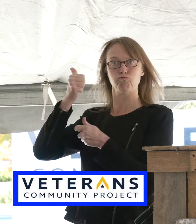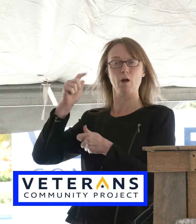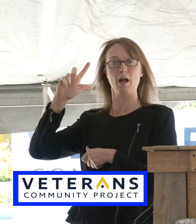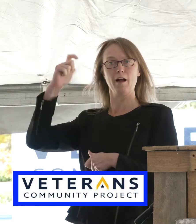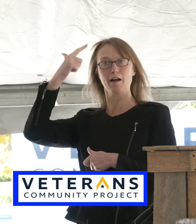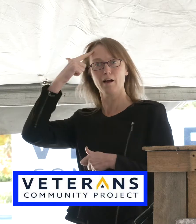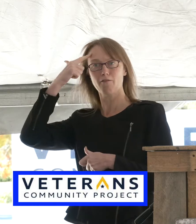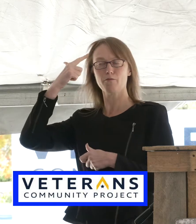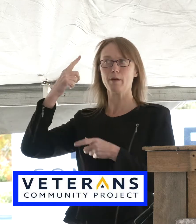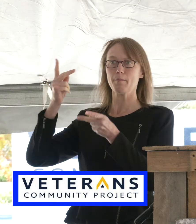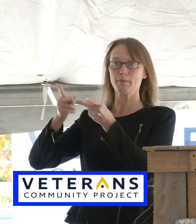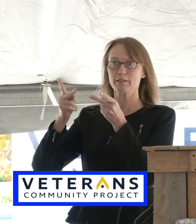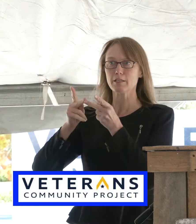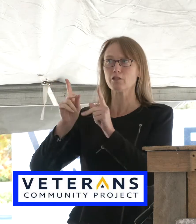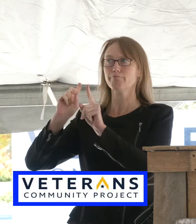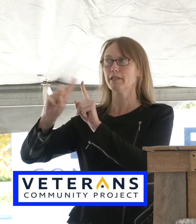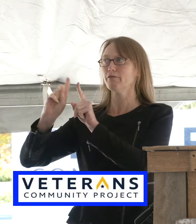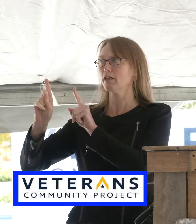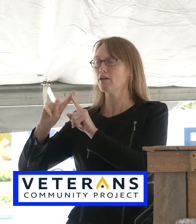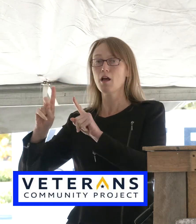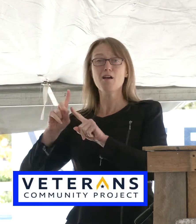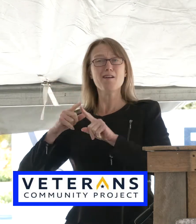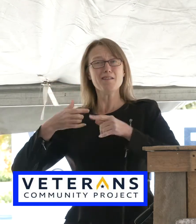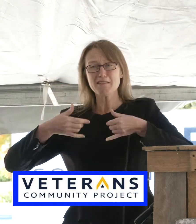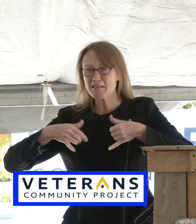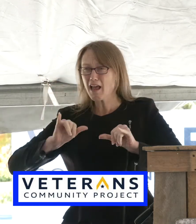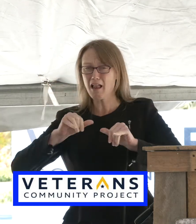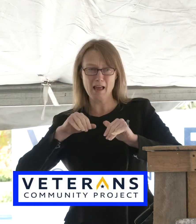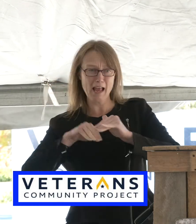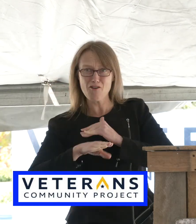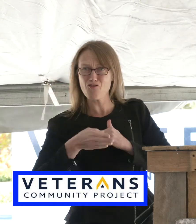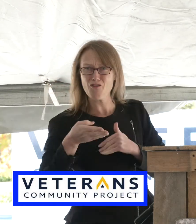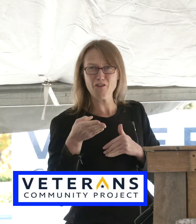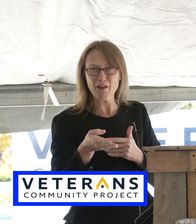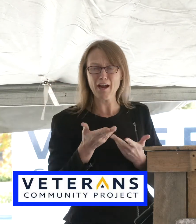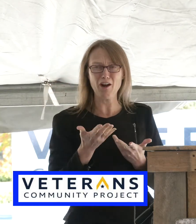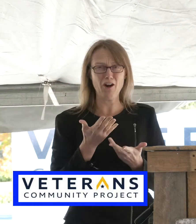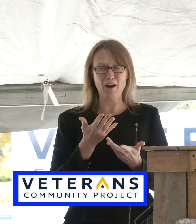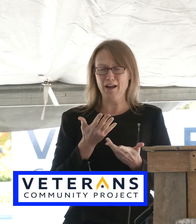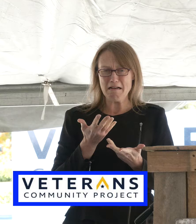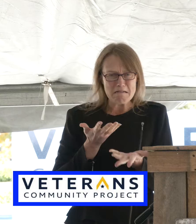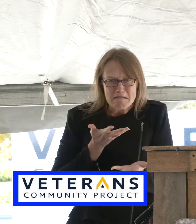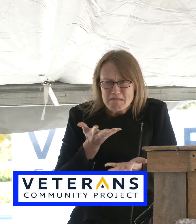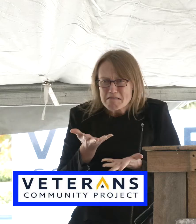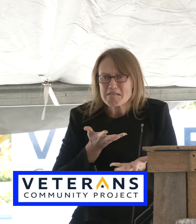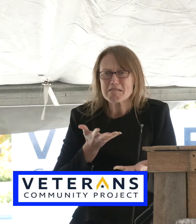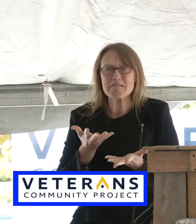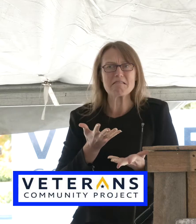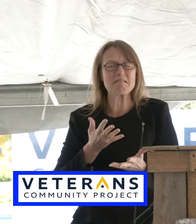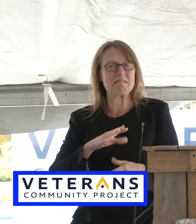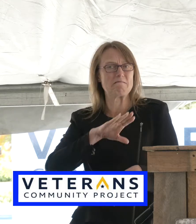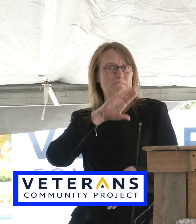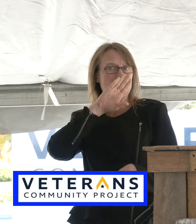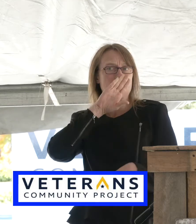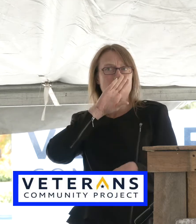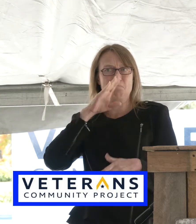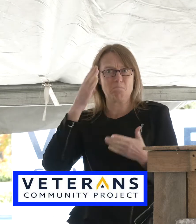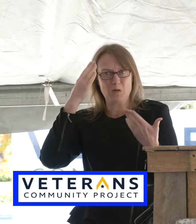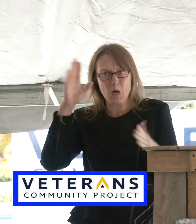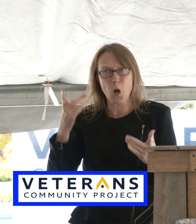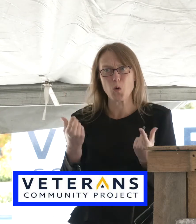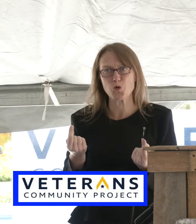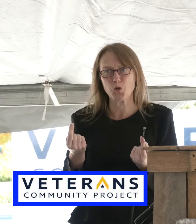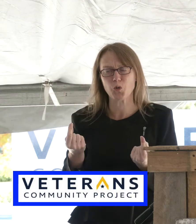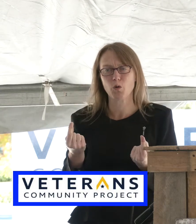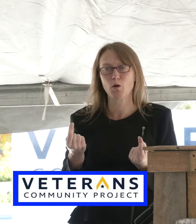So you know what I did? I texted my friend Brian Meyer, the co-founder and the leader of Veterans Community Project, and I was like, hey, tomorrow,